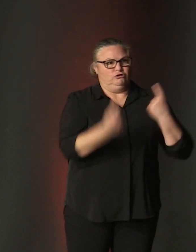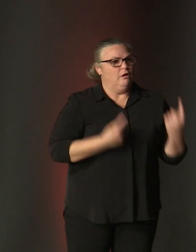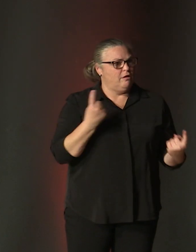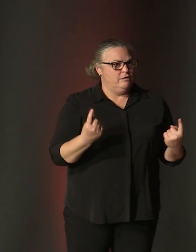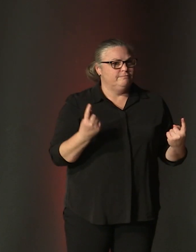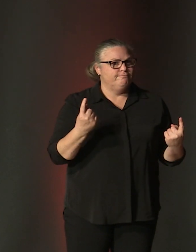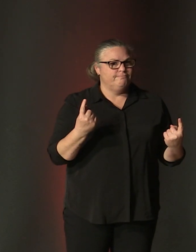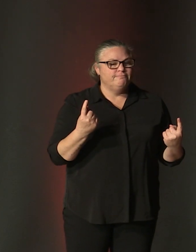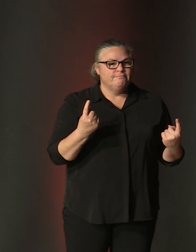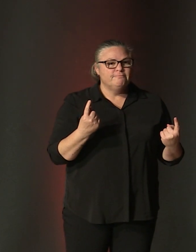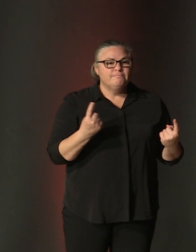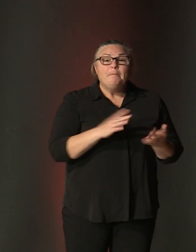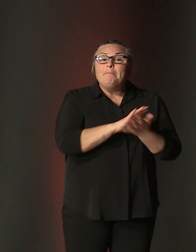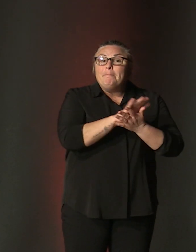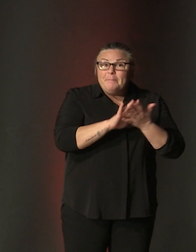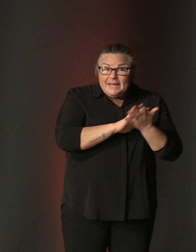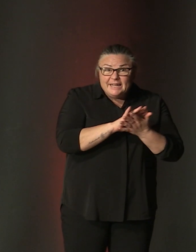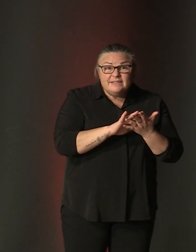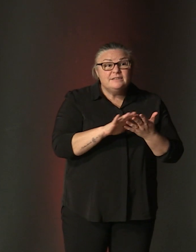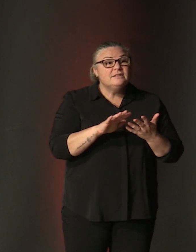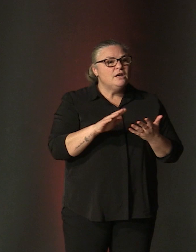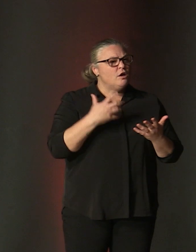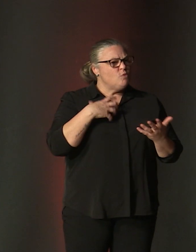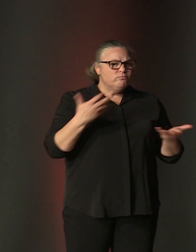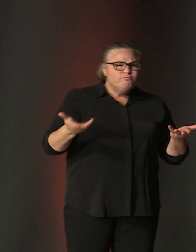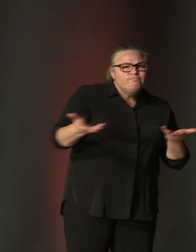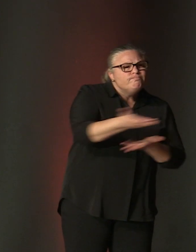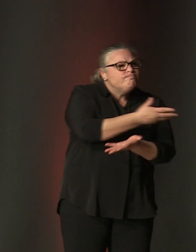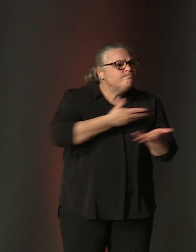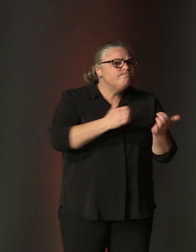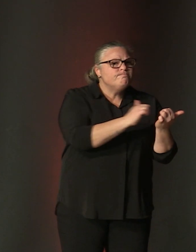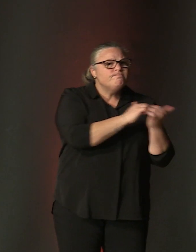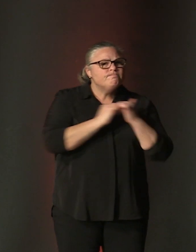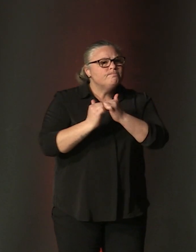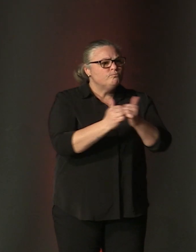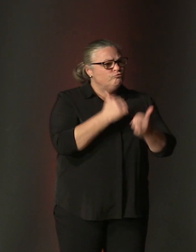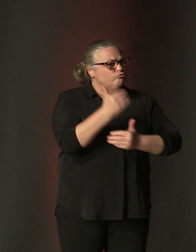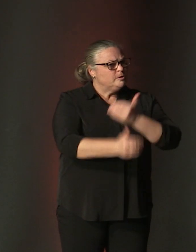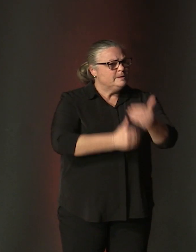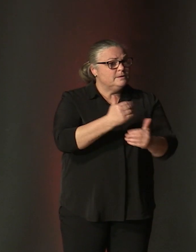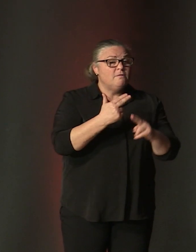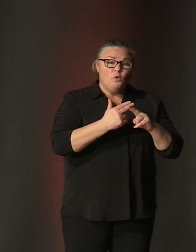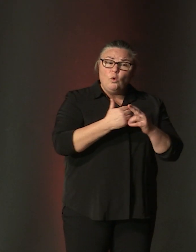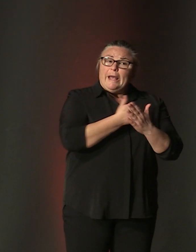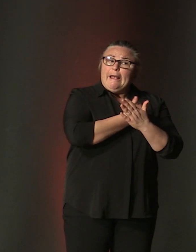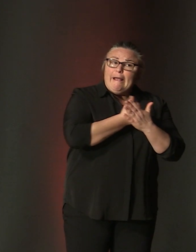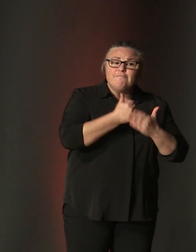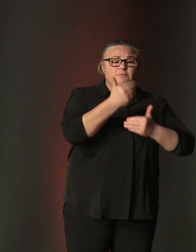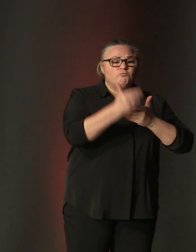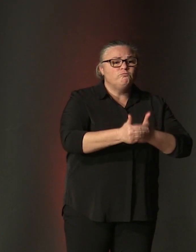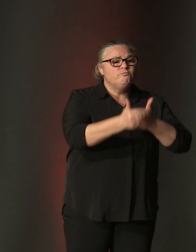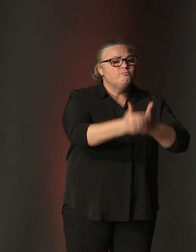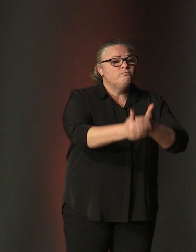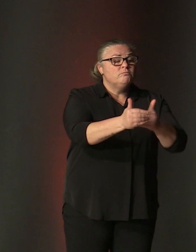beneficiary. This means including more collaborative processes with every stage of the project implementation, from